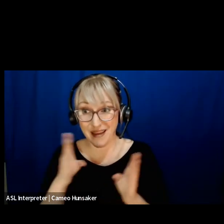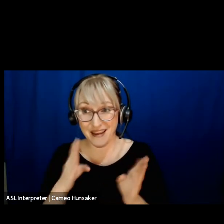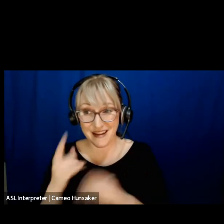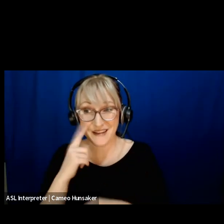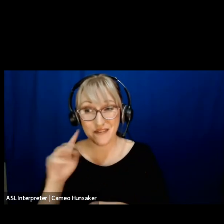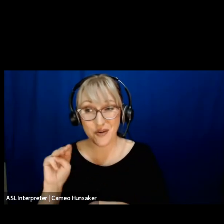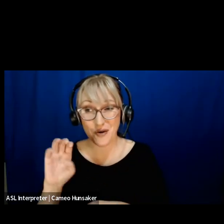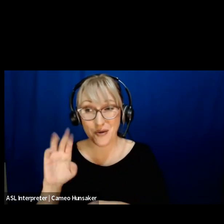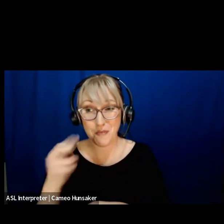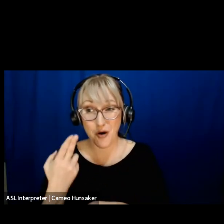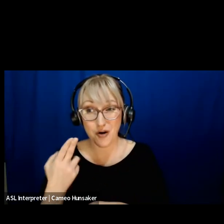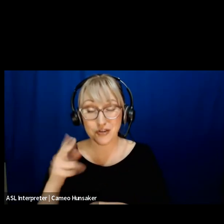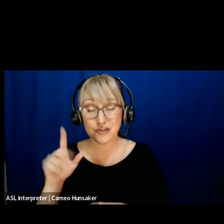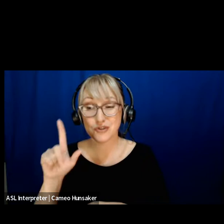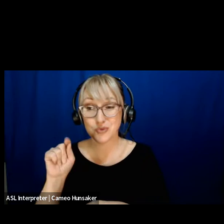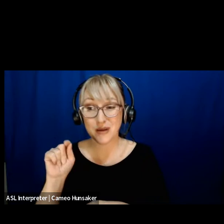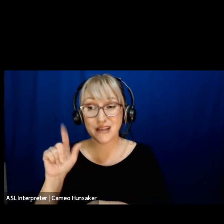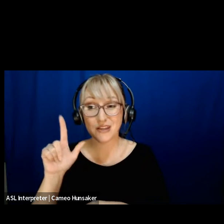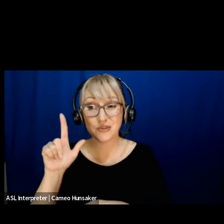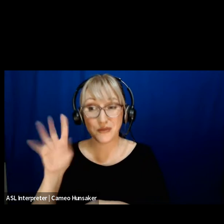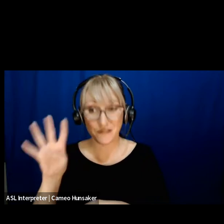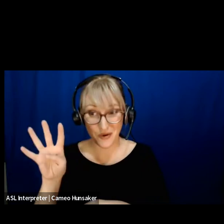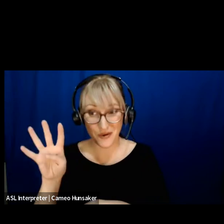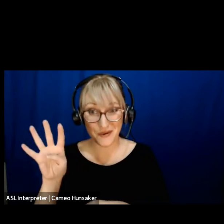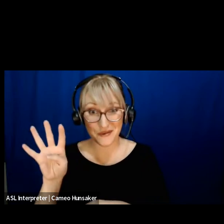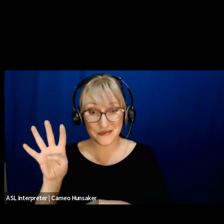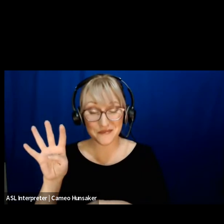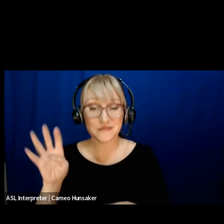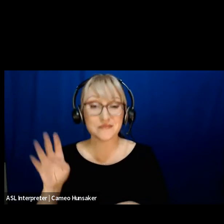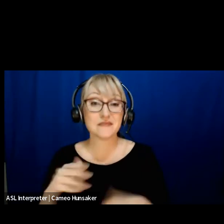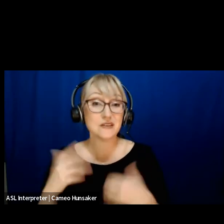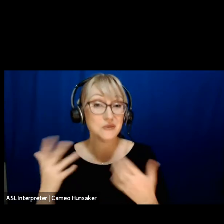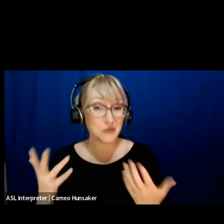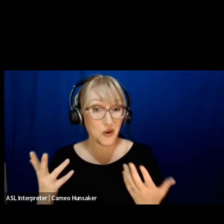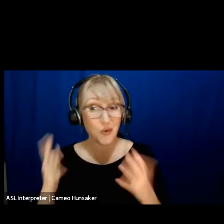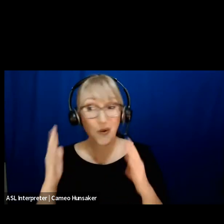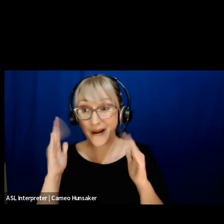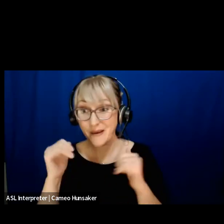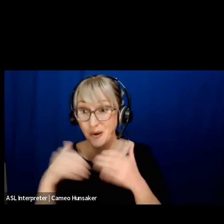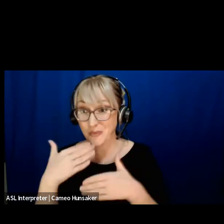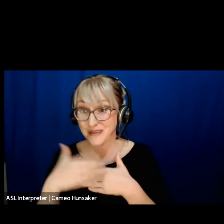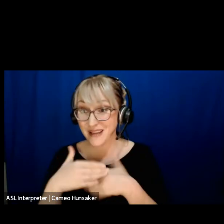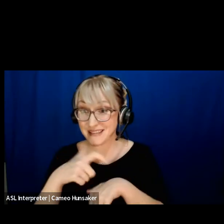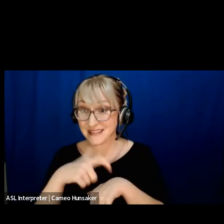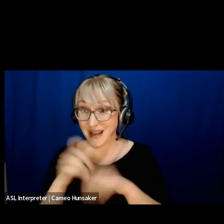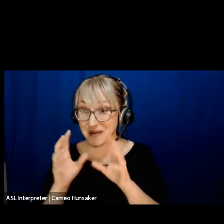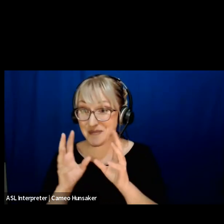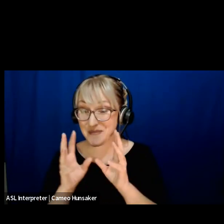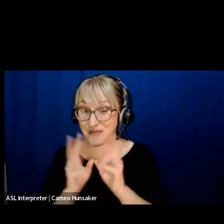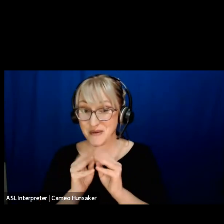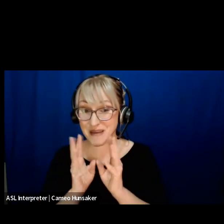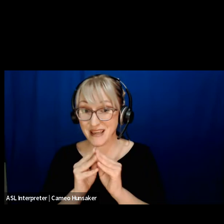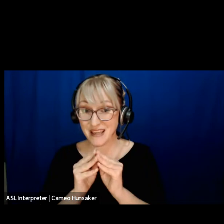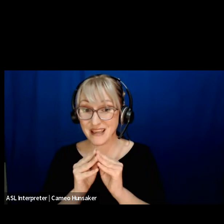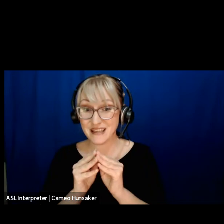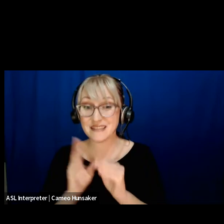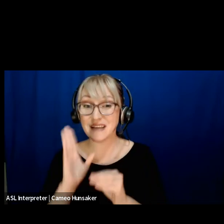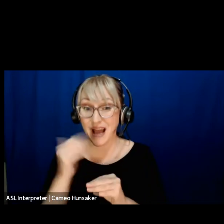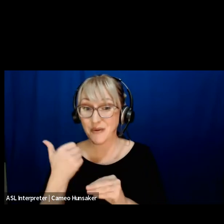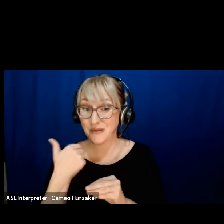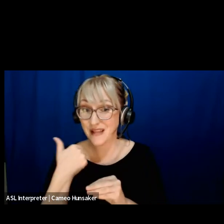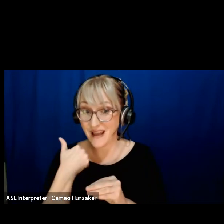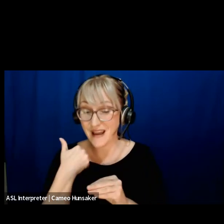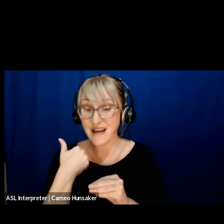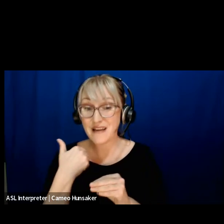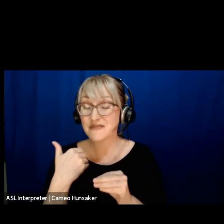March 2024. So I hope next time we meet, I'll have a positive report about the number of